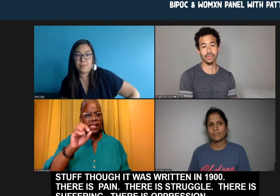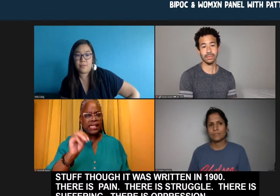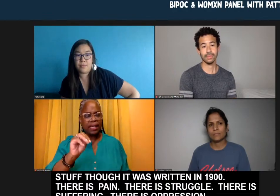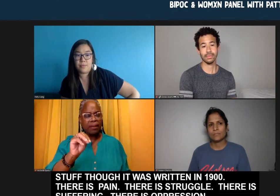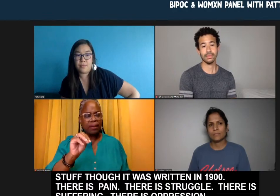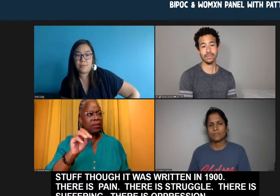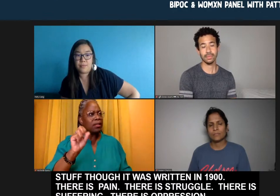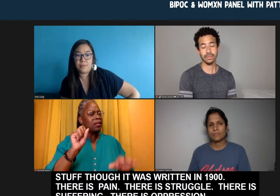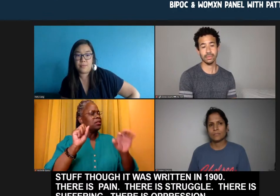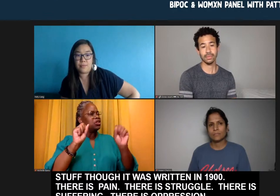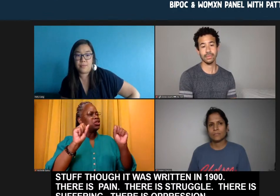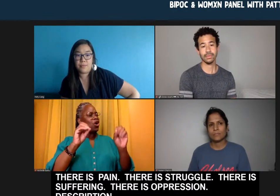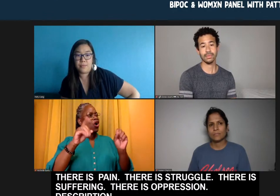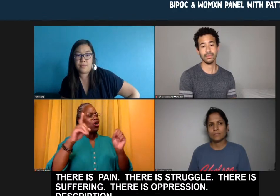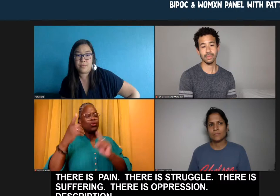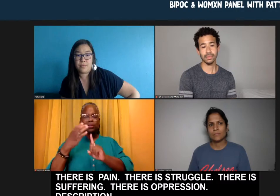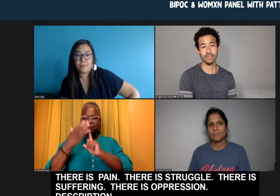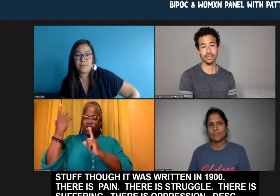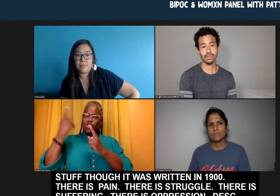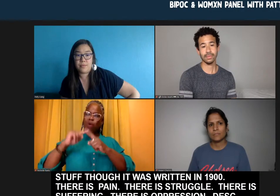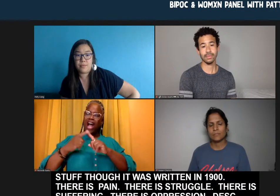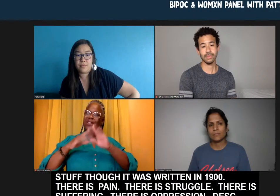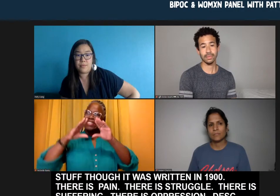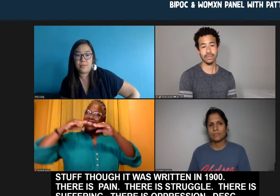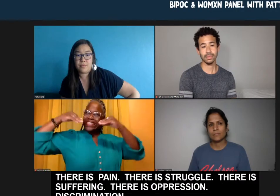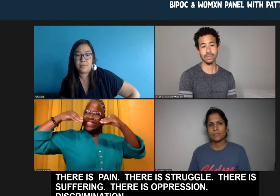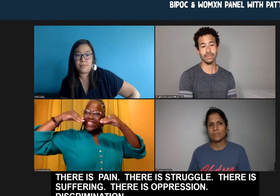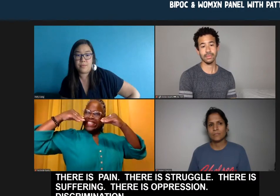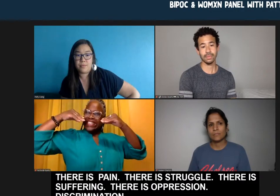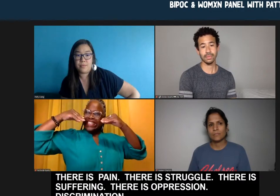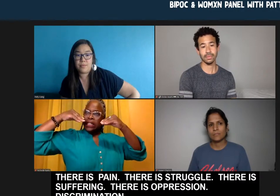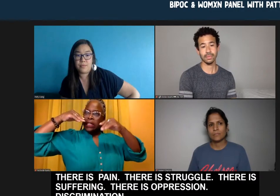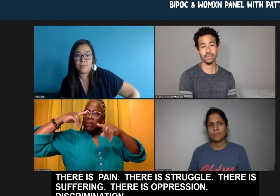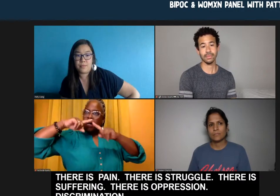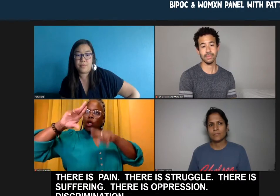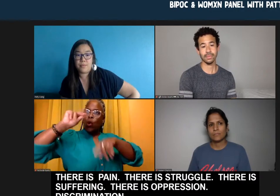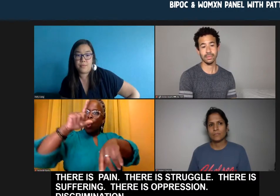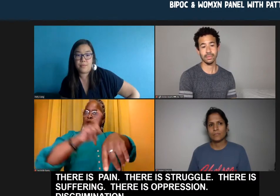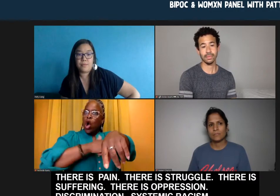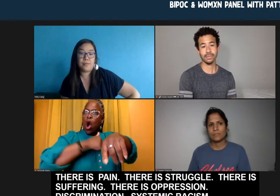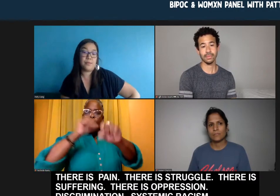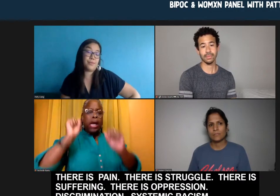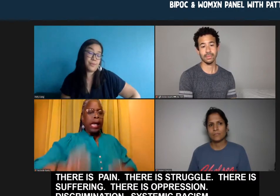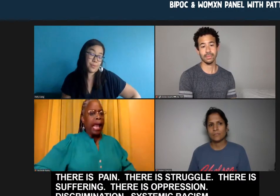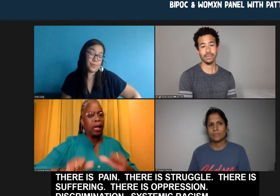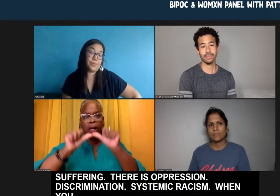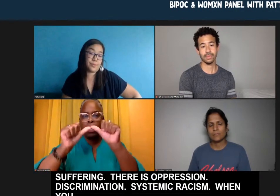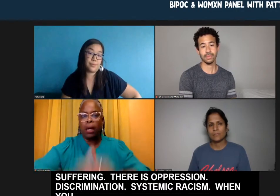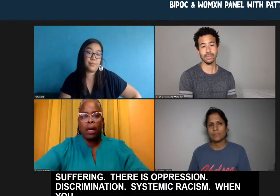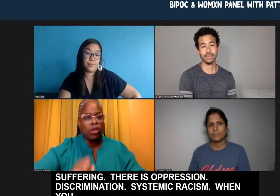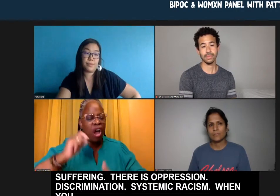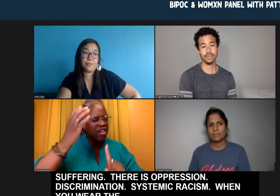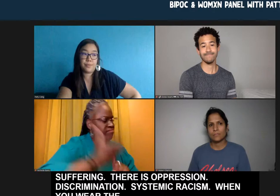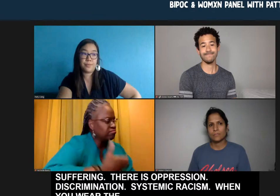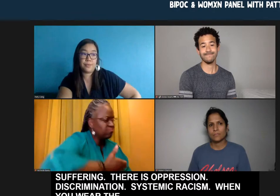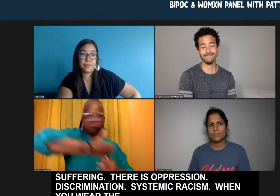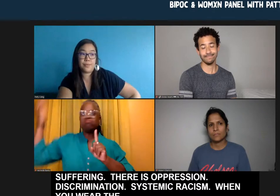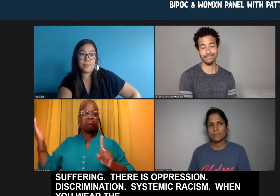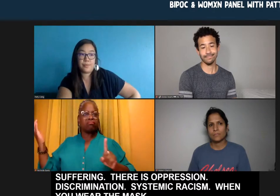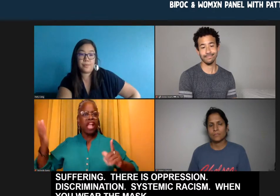discrimination, systematic racism. When you wear the mask, you hide that pain. And I mean, you